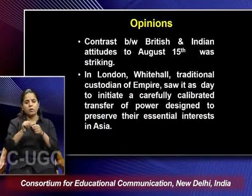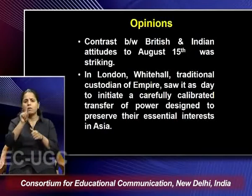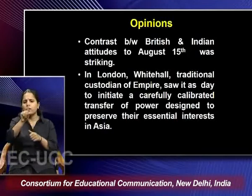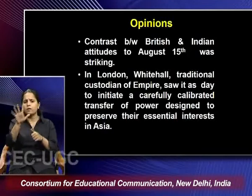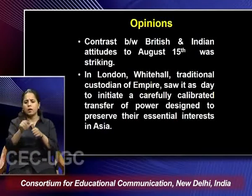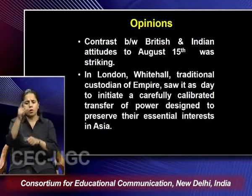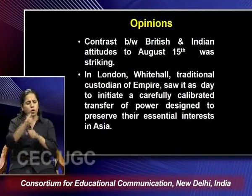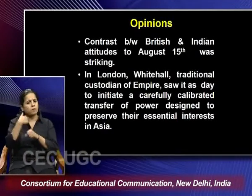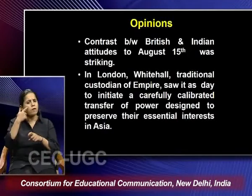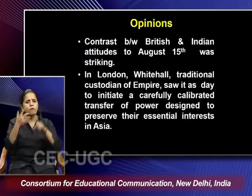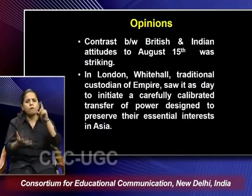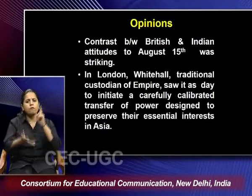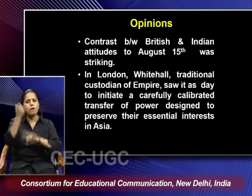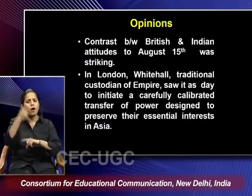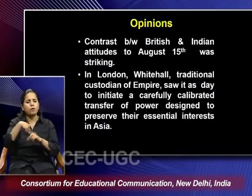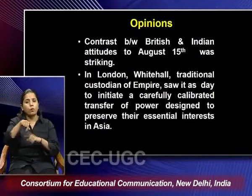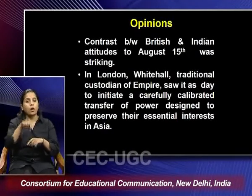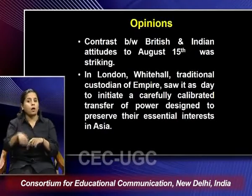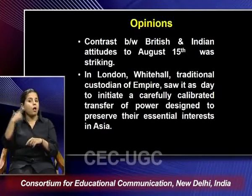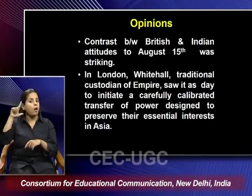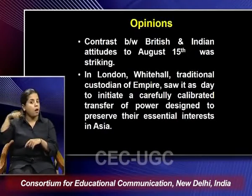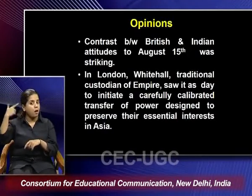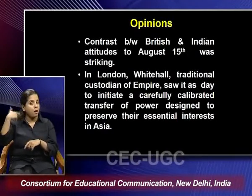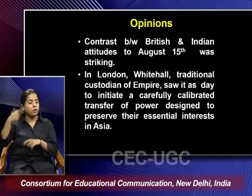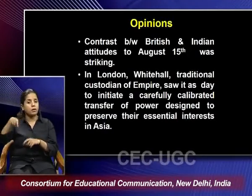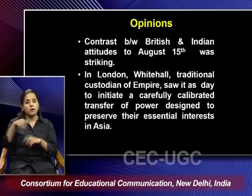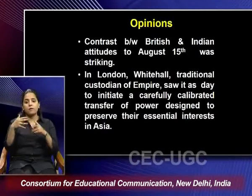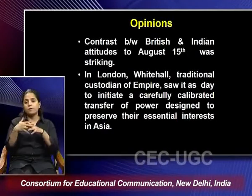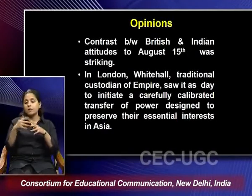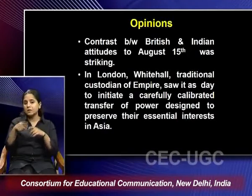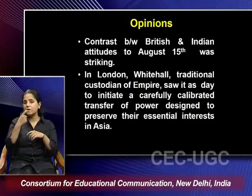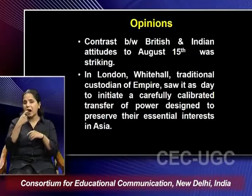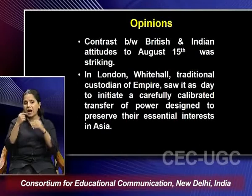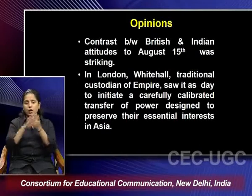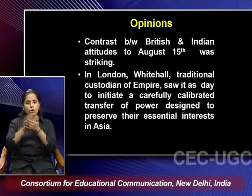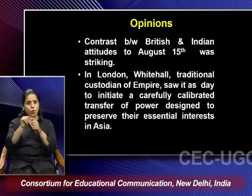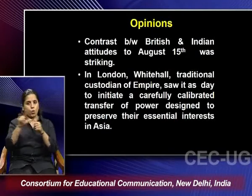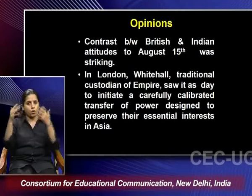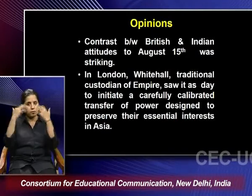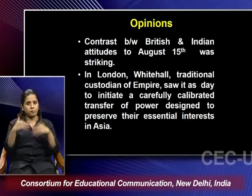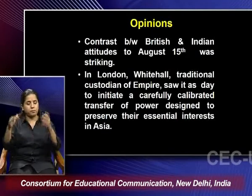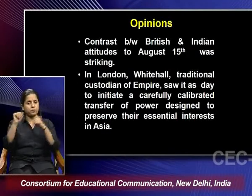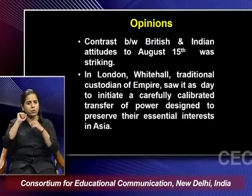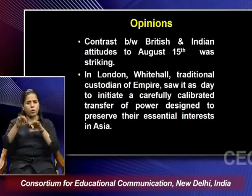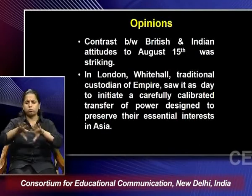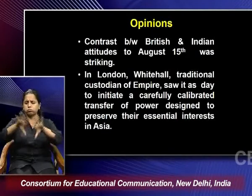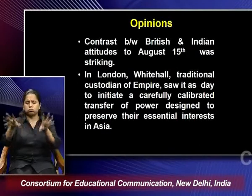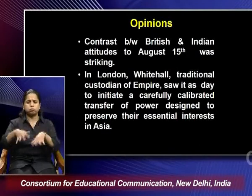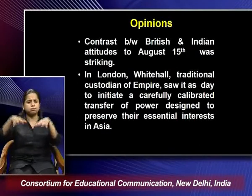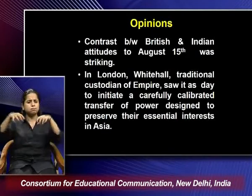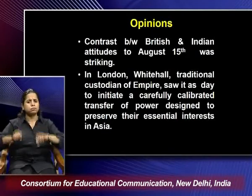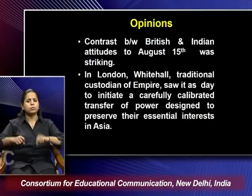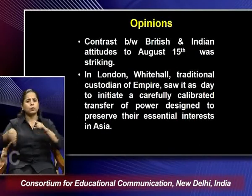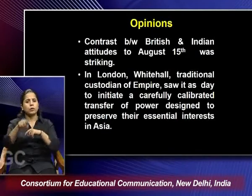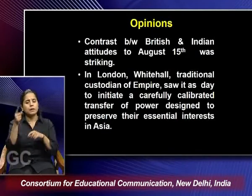we find that in London, Whitehall, traditional custodian of empire, it saw it